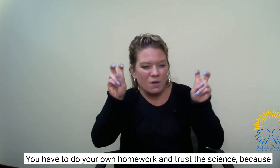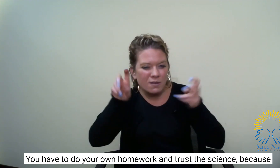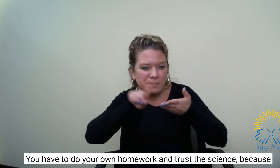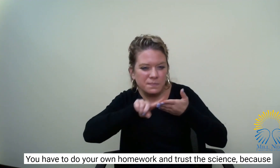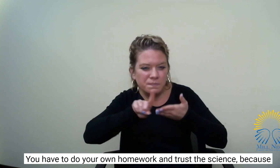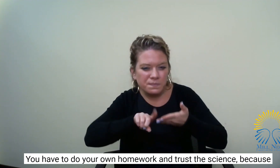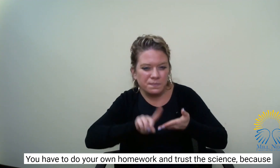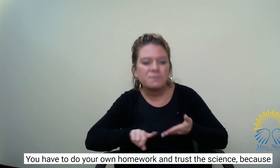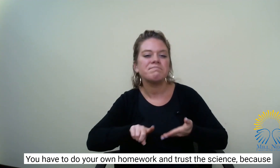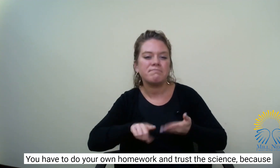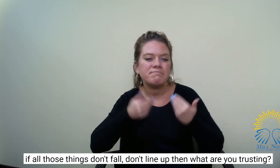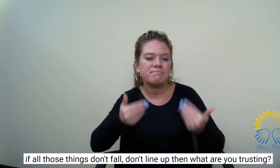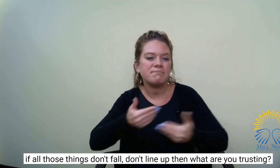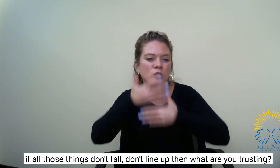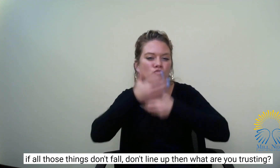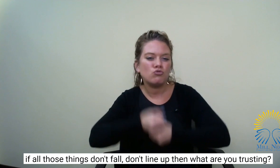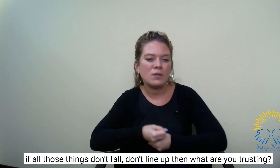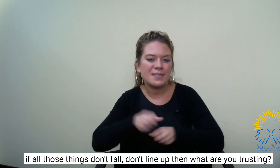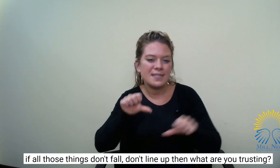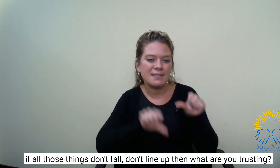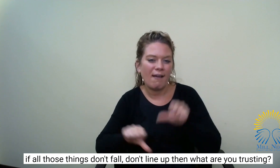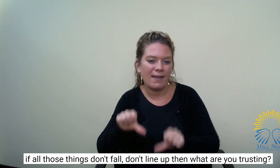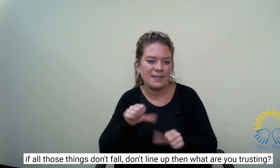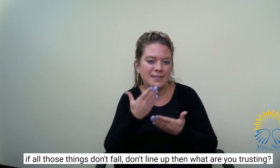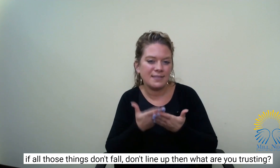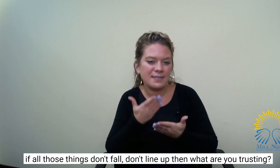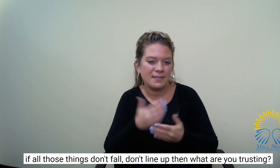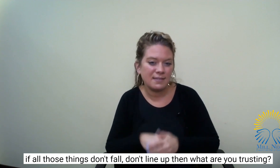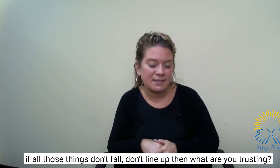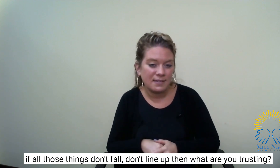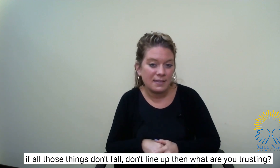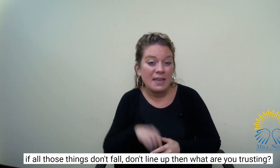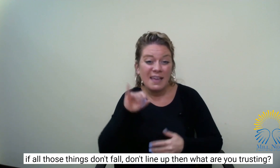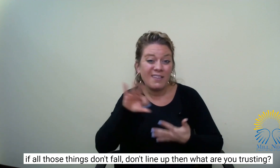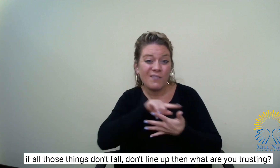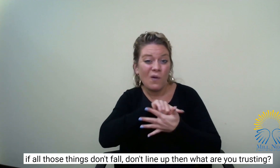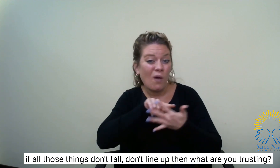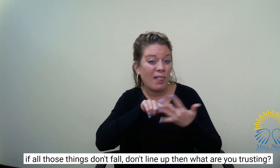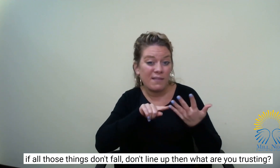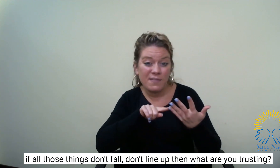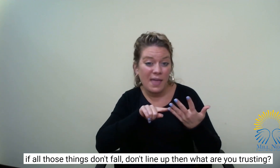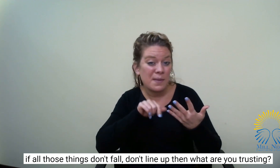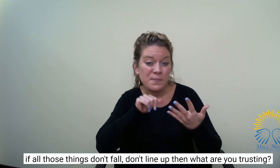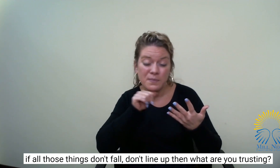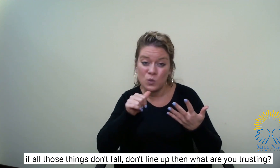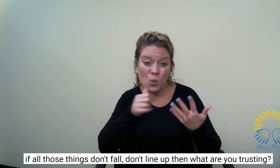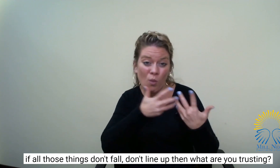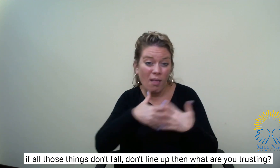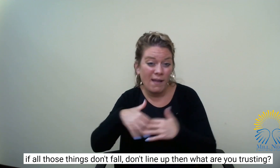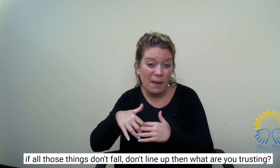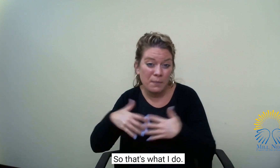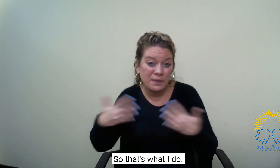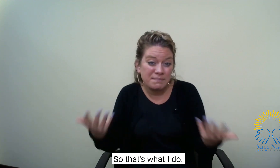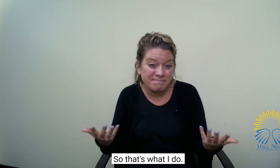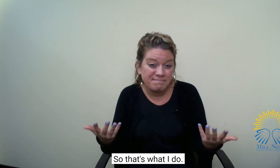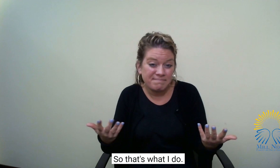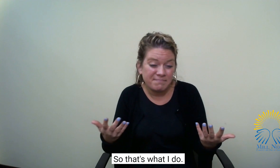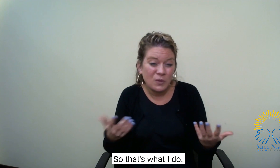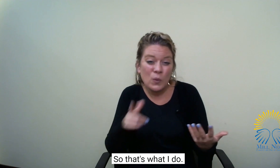science. Because if all those things don't line up, then what are you trusting? So that's what I do. I